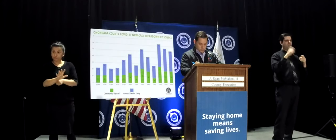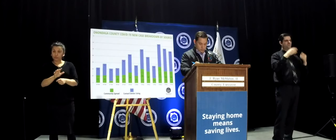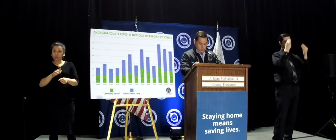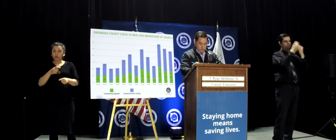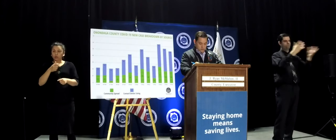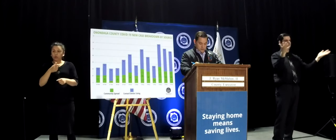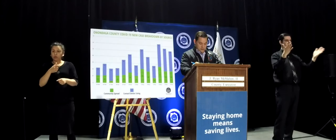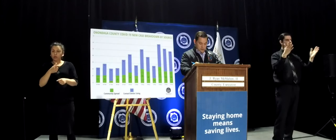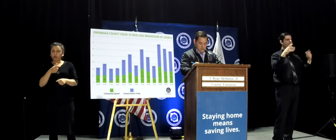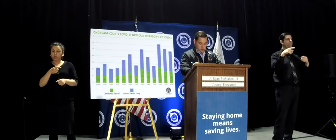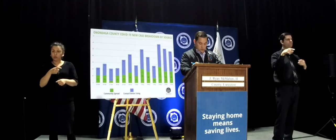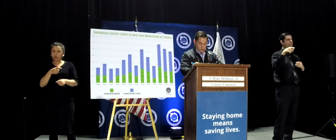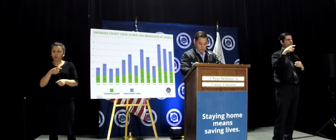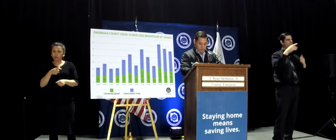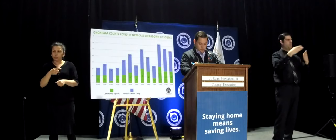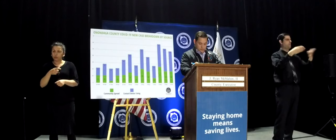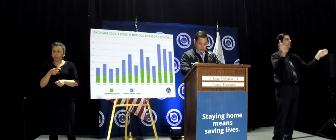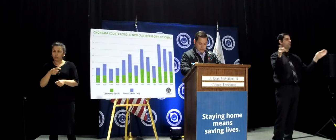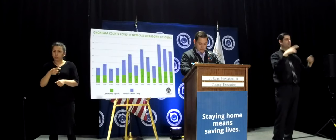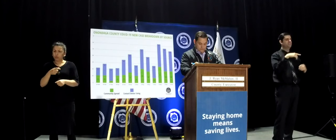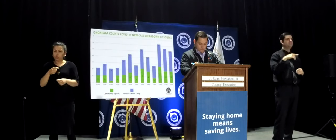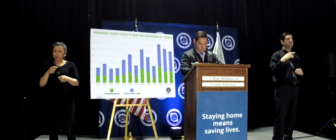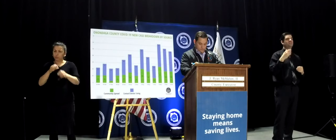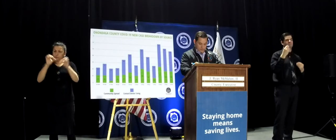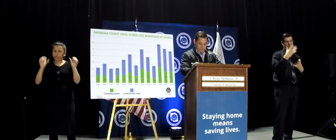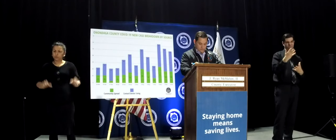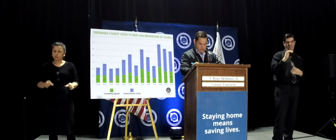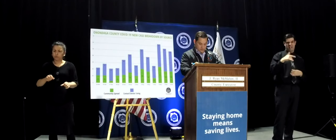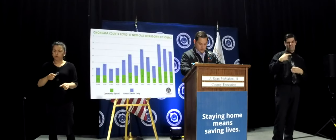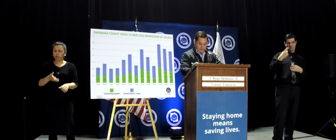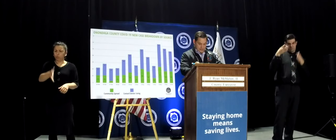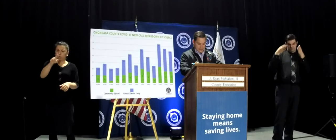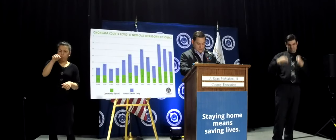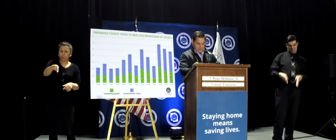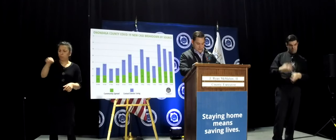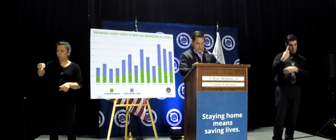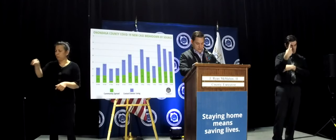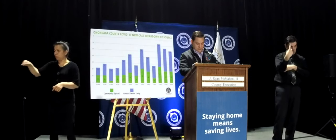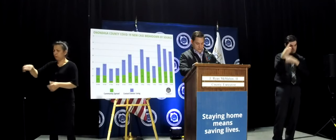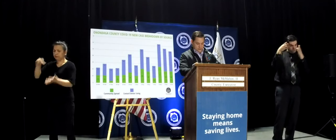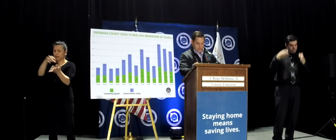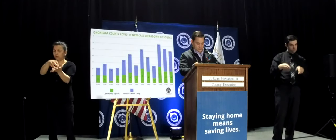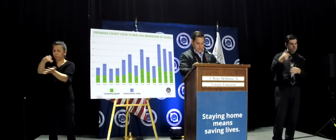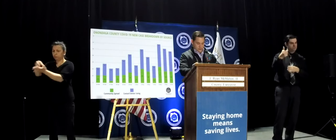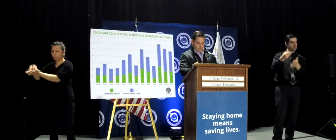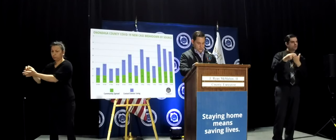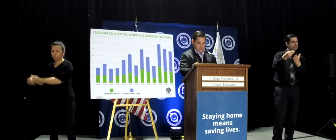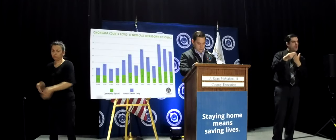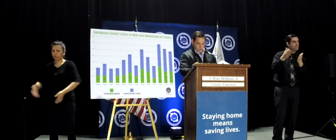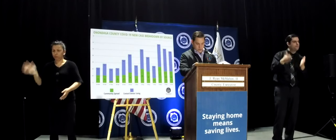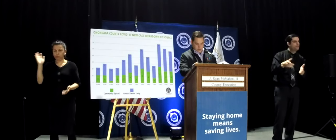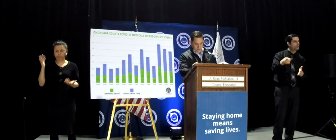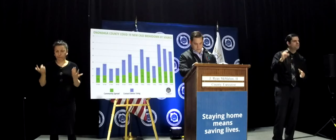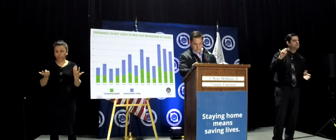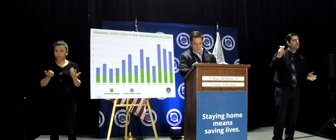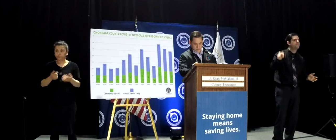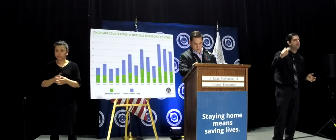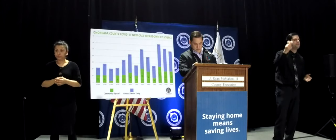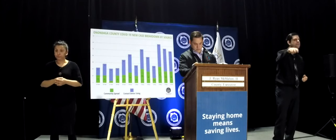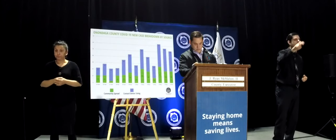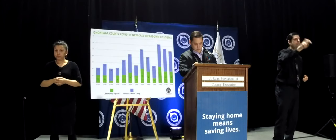So this individual on the following days, and it looks like they're all over the same